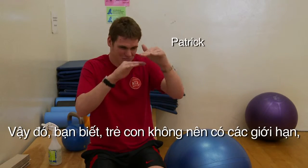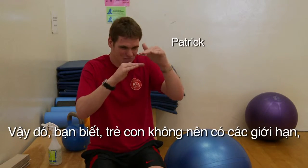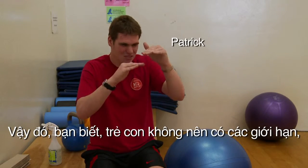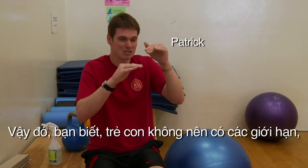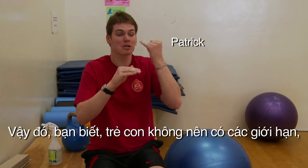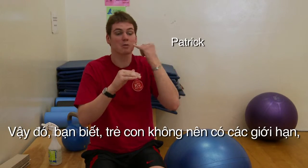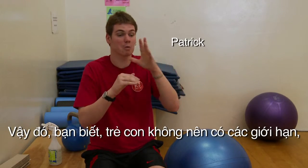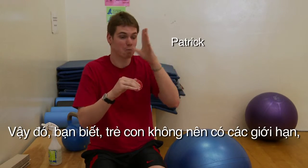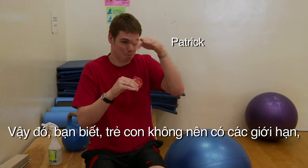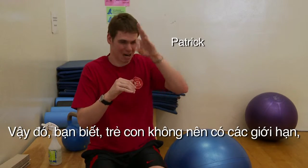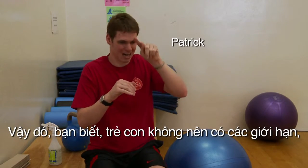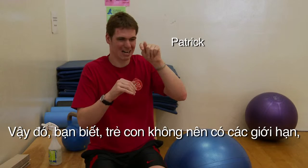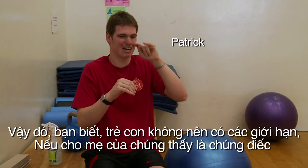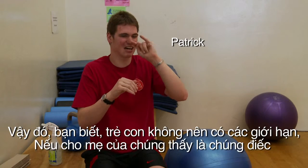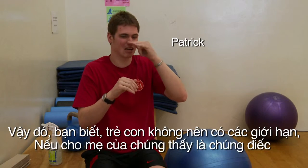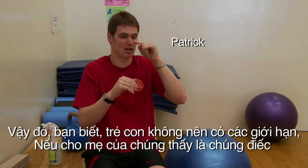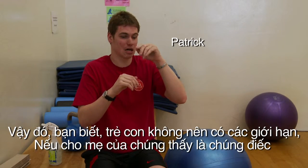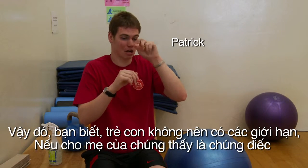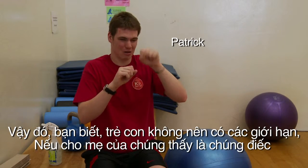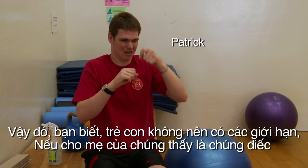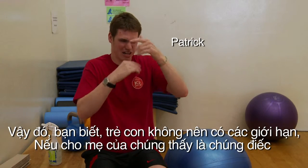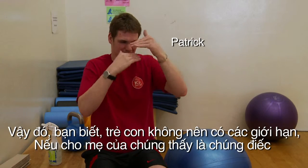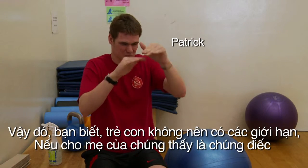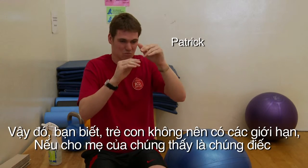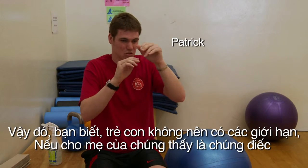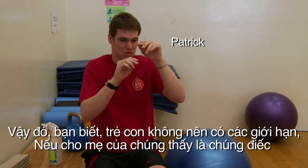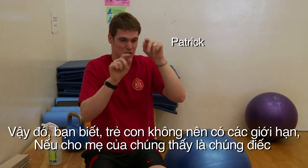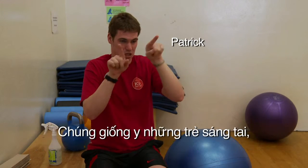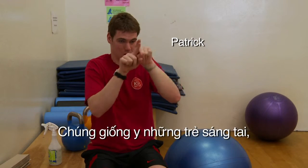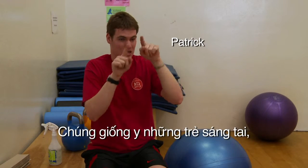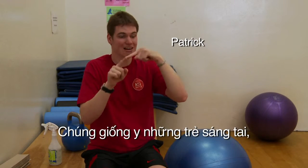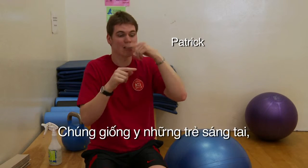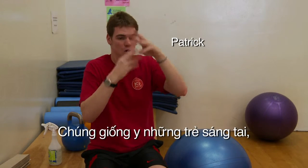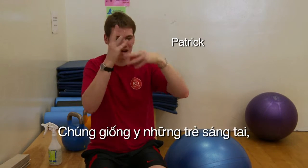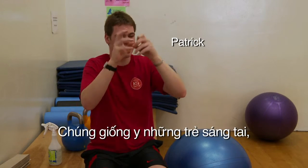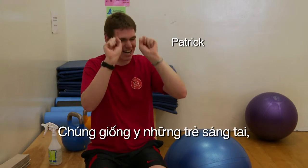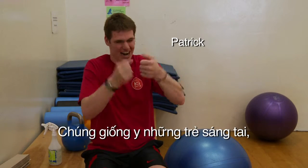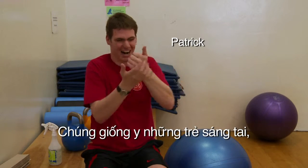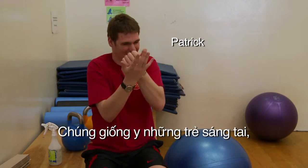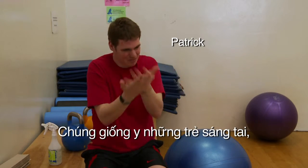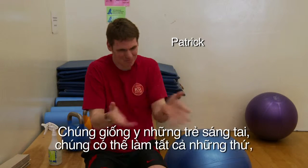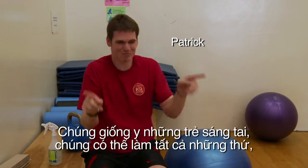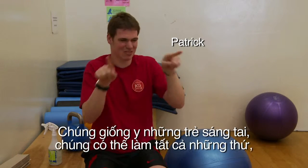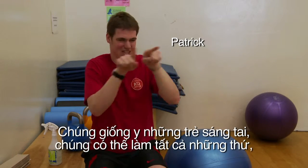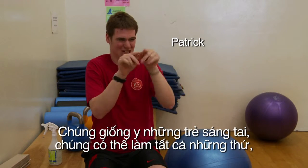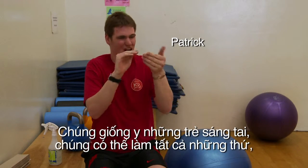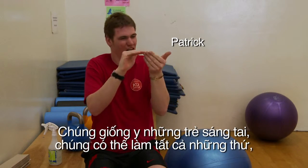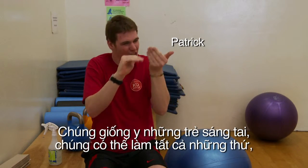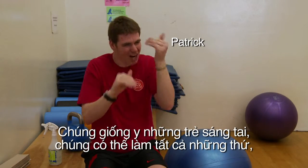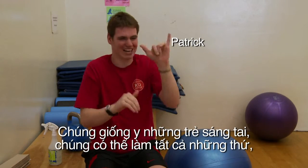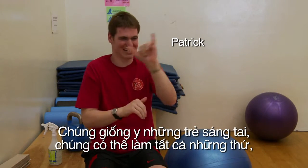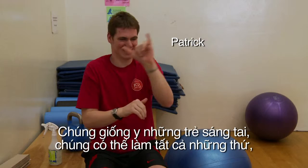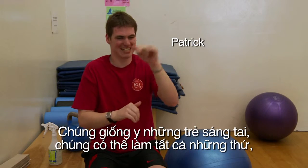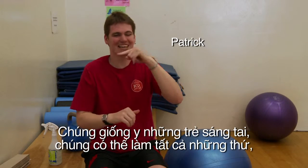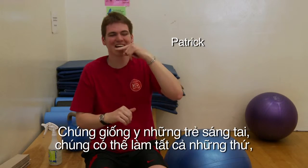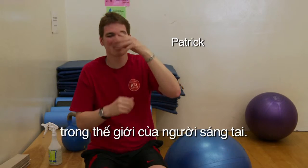Yeah, kids shouldn't have limitations, you know, if their parents find out they're deaf. They're just like a hearing kid. They can do everything the same